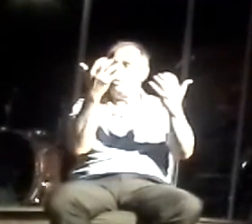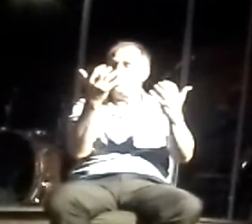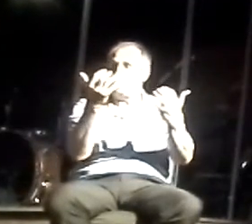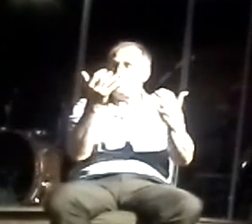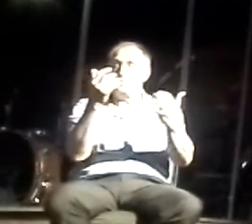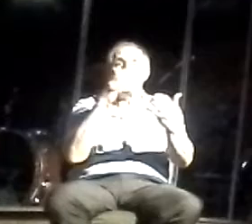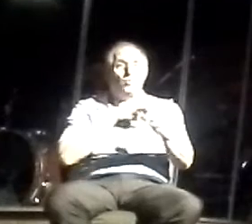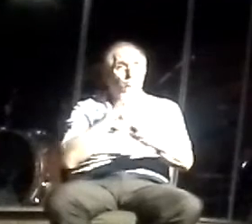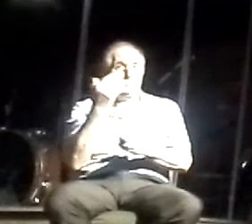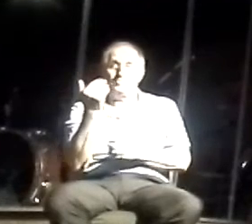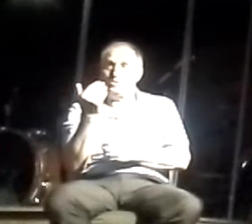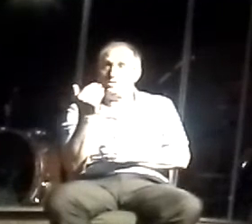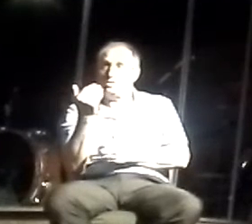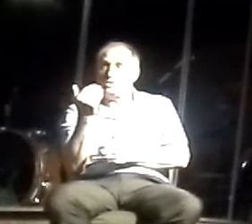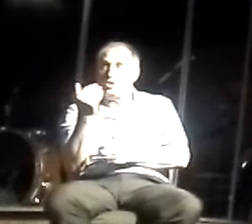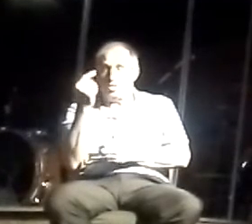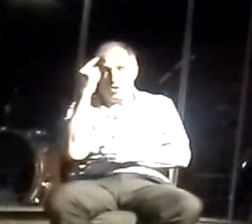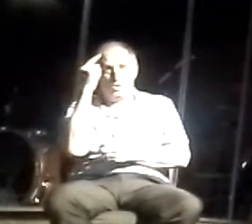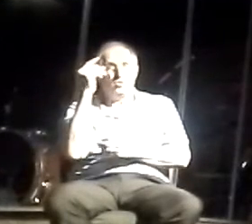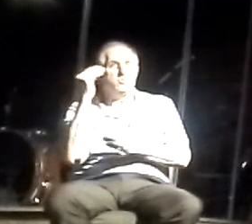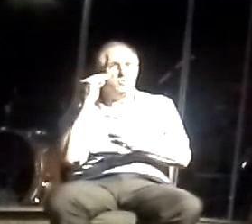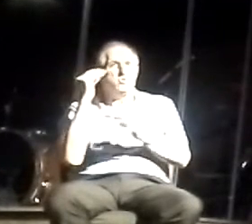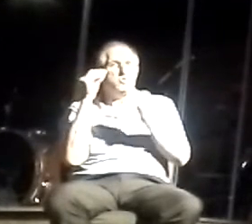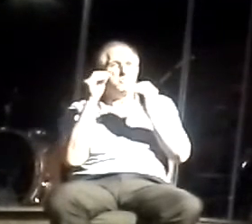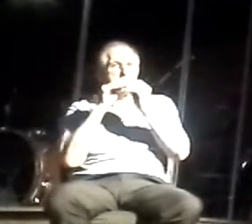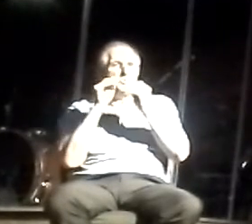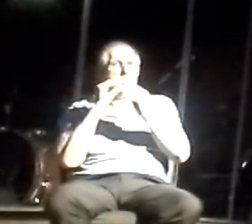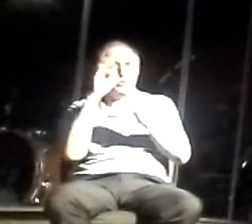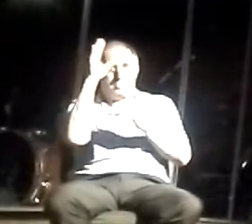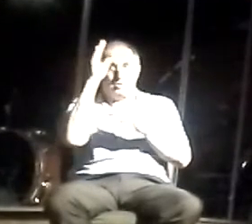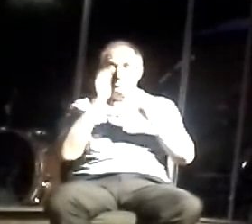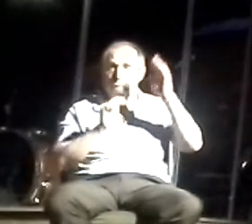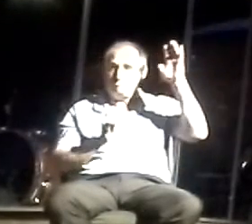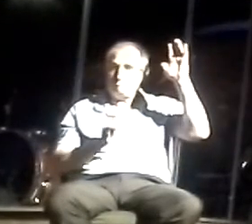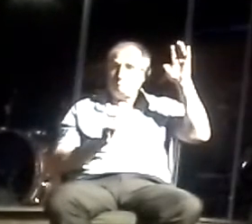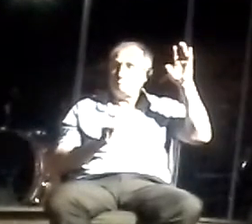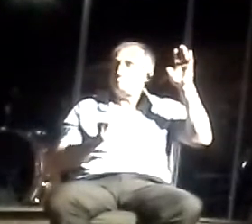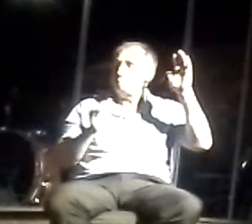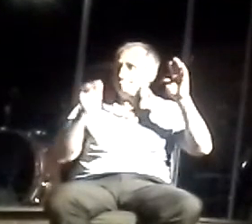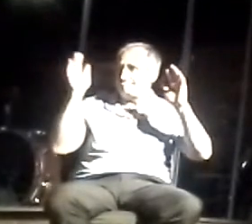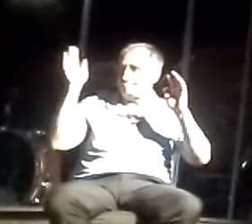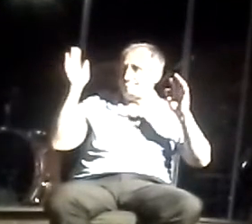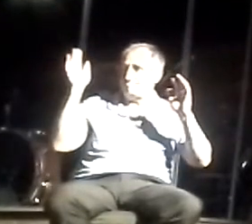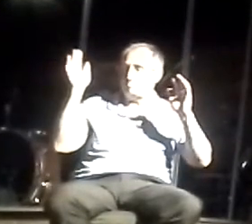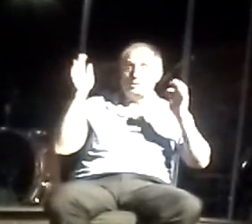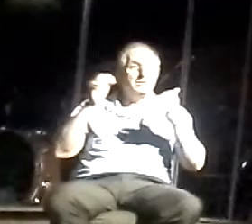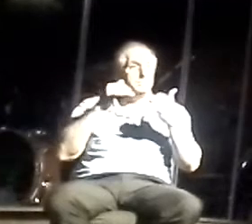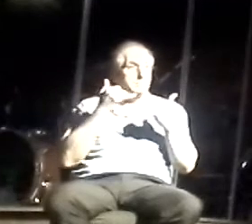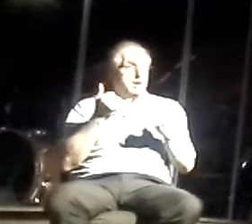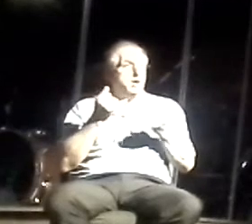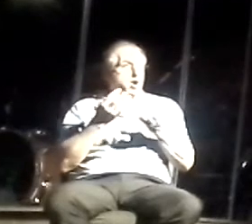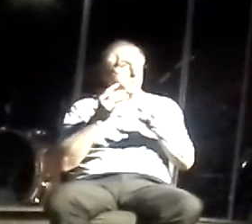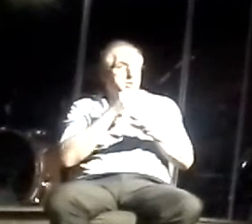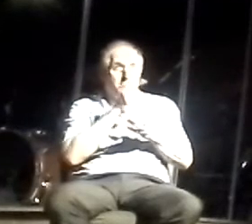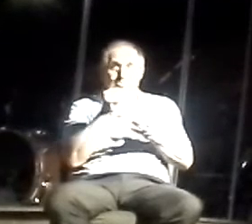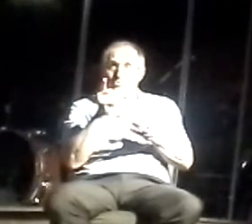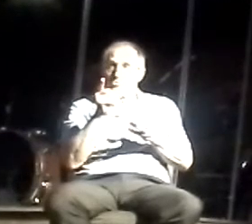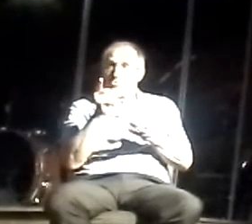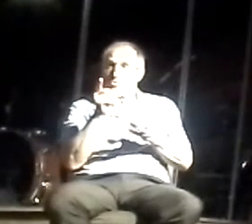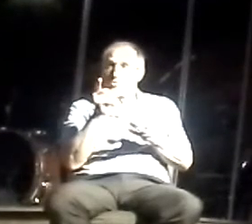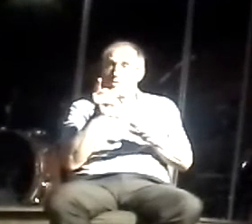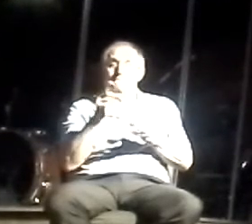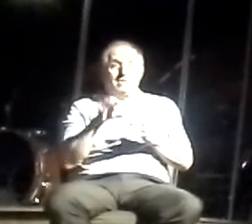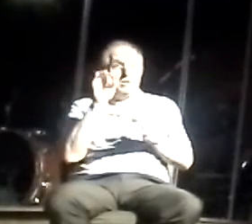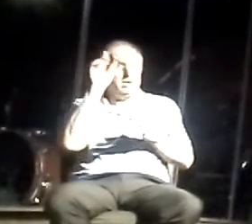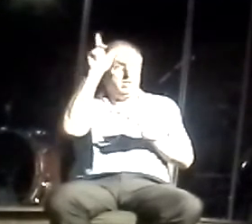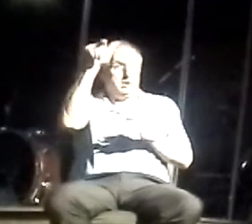were 15, thought you knew more than your parents? Raise your hand. All right, now, how many of you